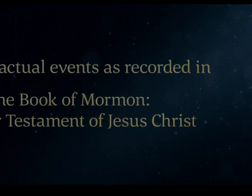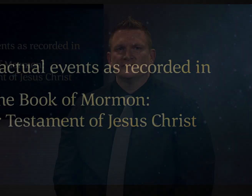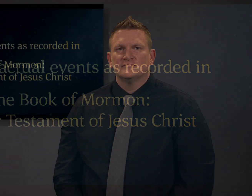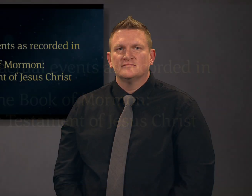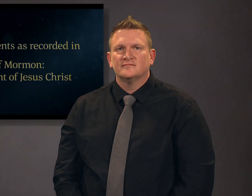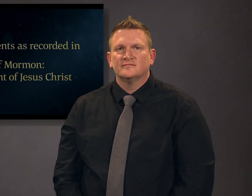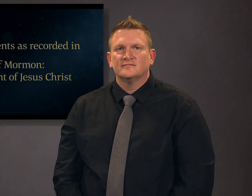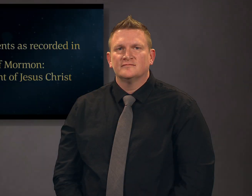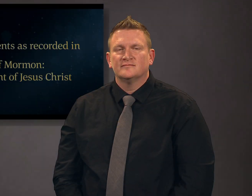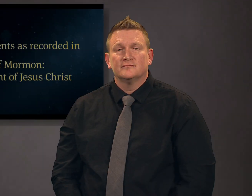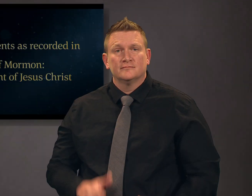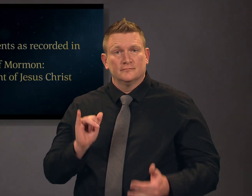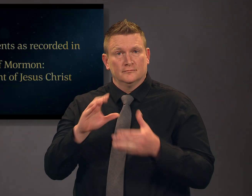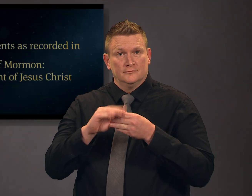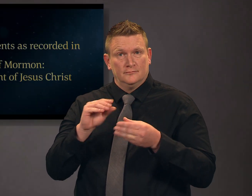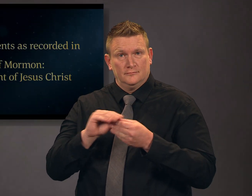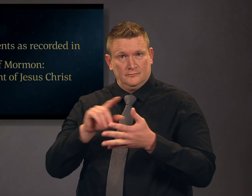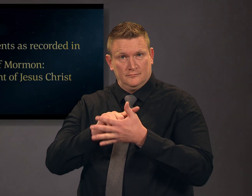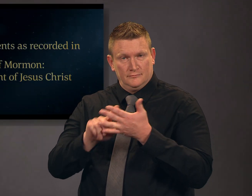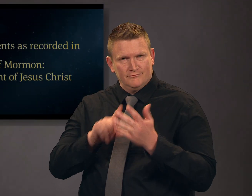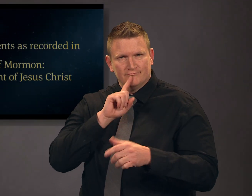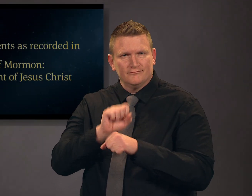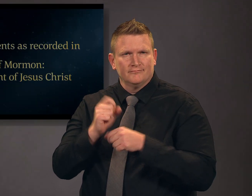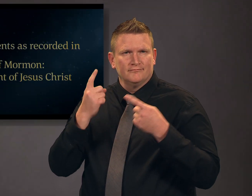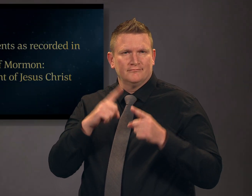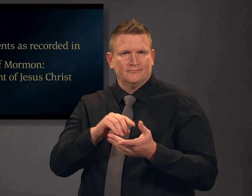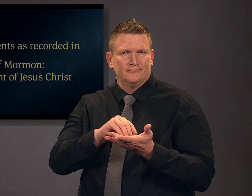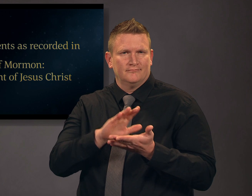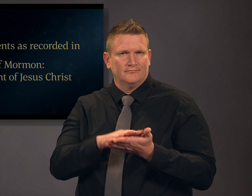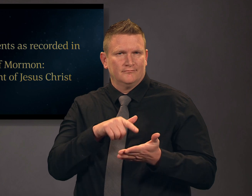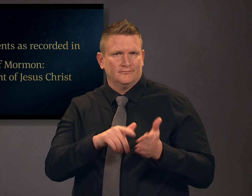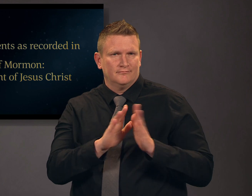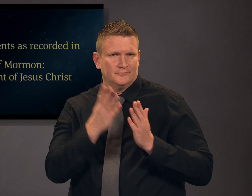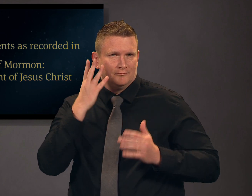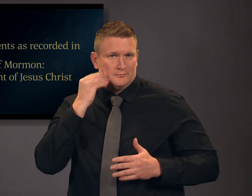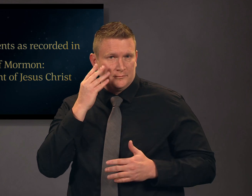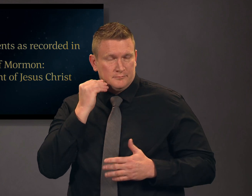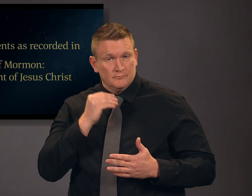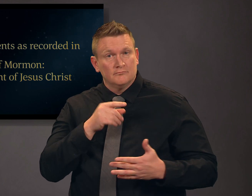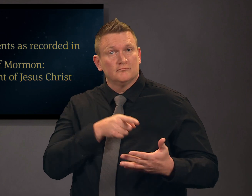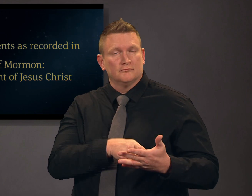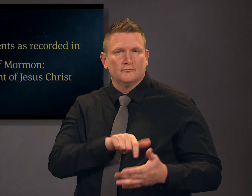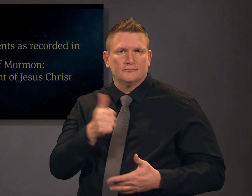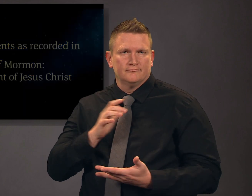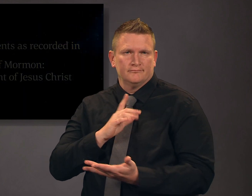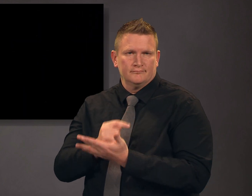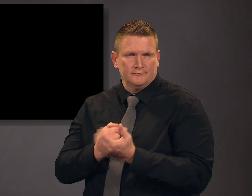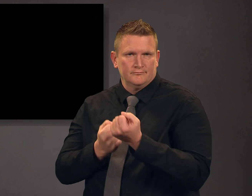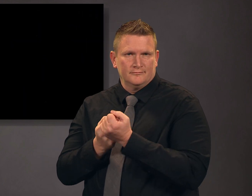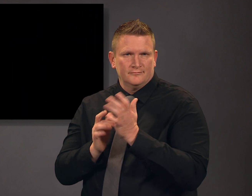Based on actual events as recorded in the Book of Mormon, another testament of Jesus Christ.